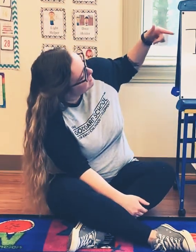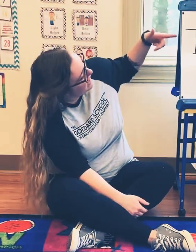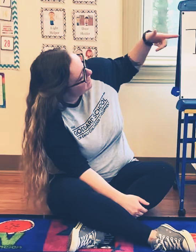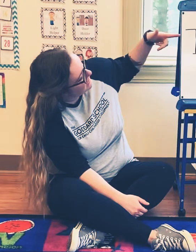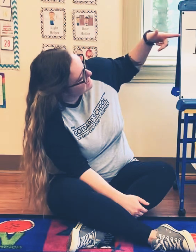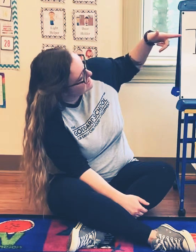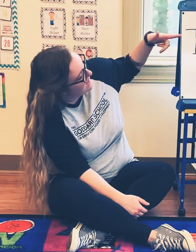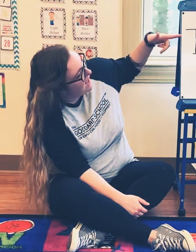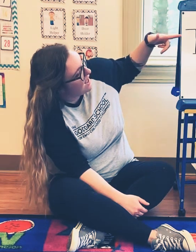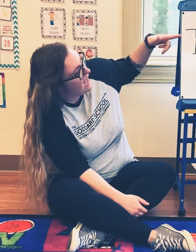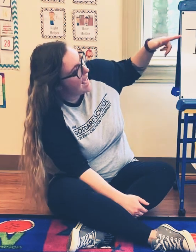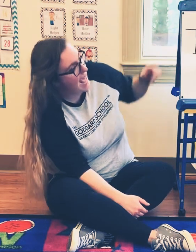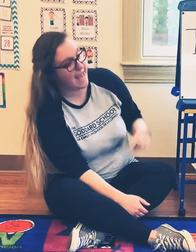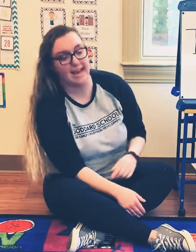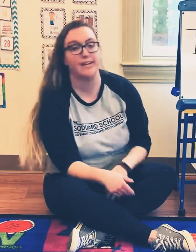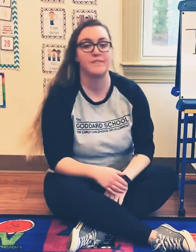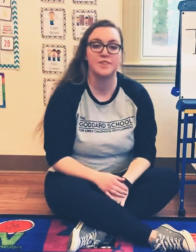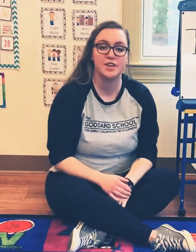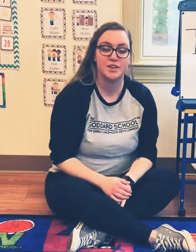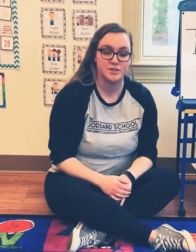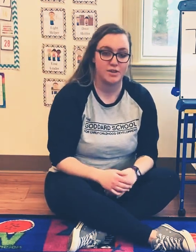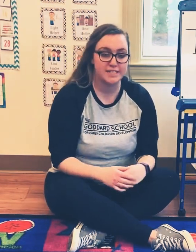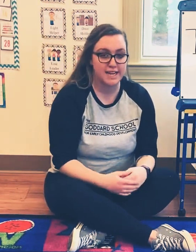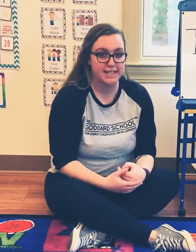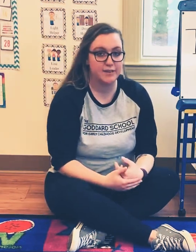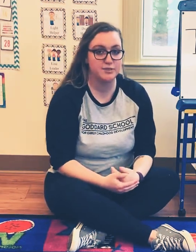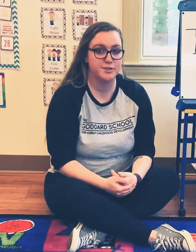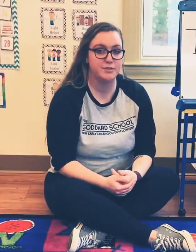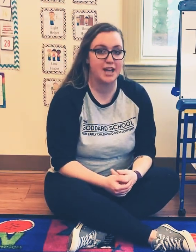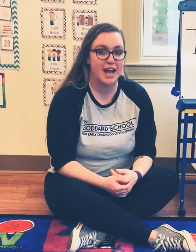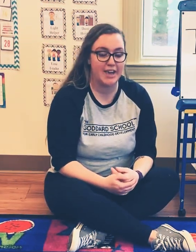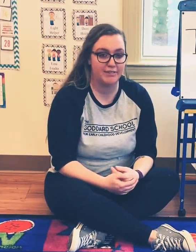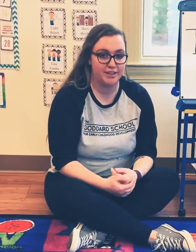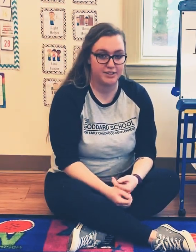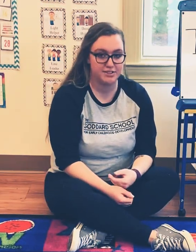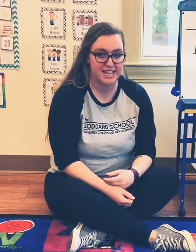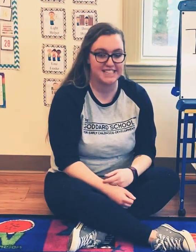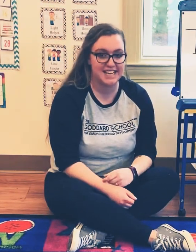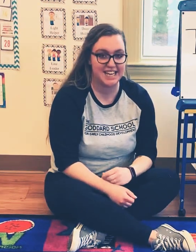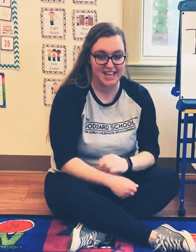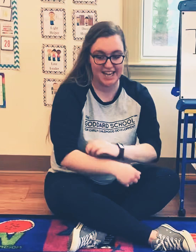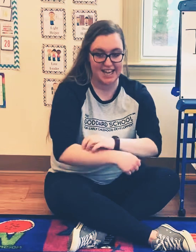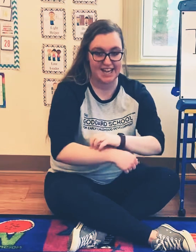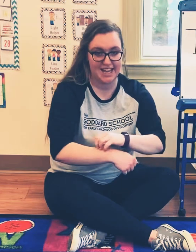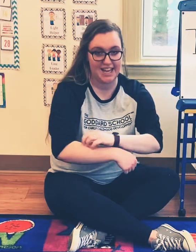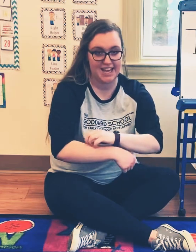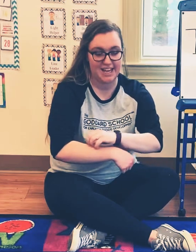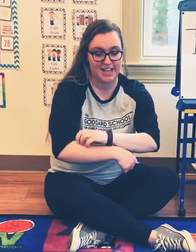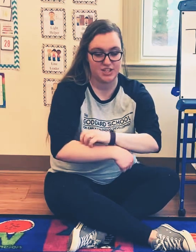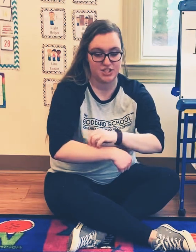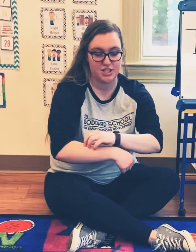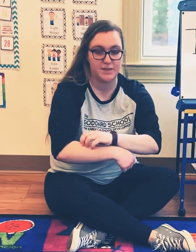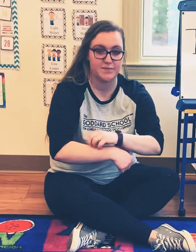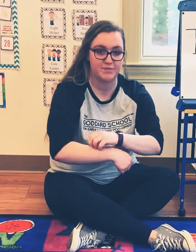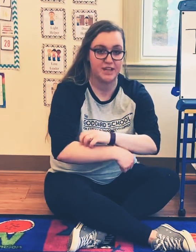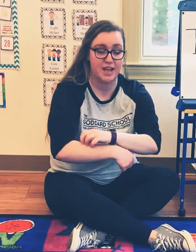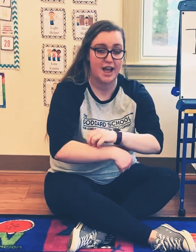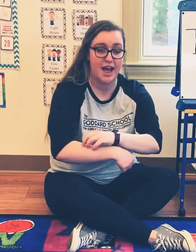inspire is I. So our sign language for the word I that we're gonna do today is itch.